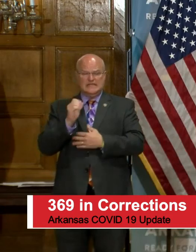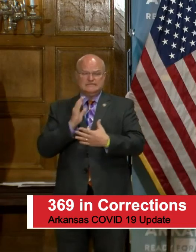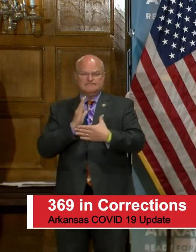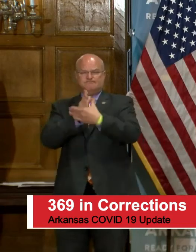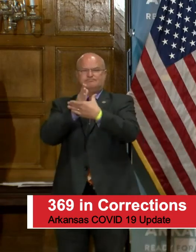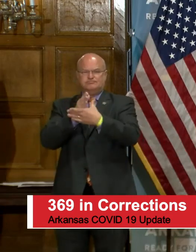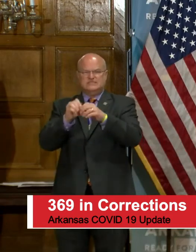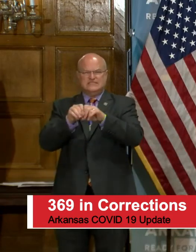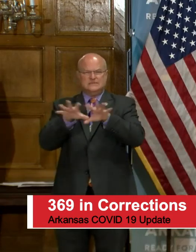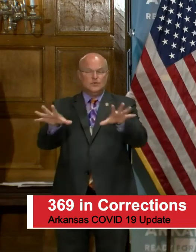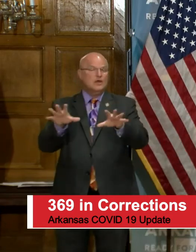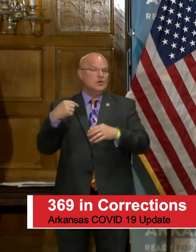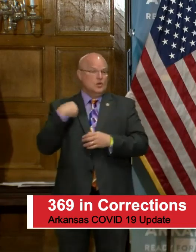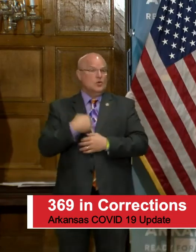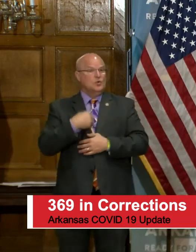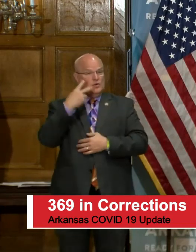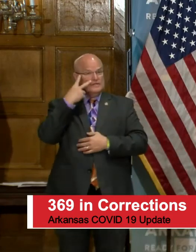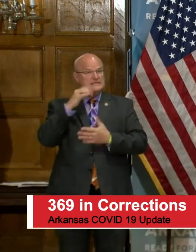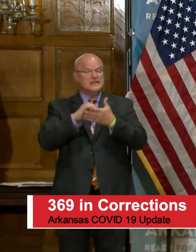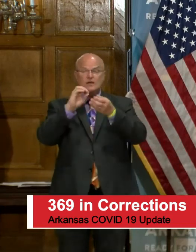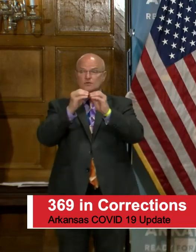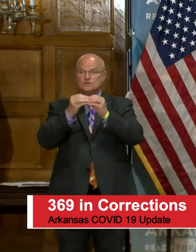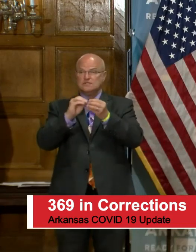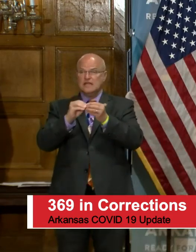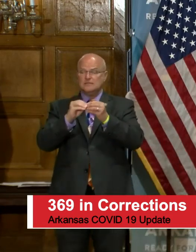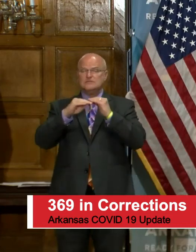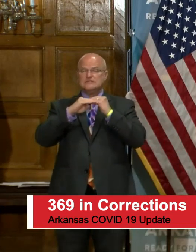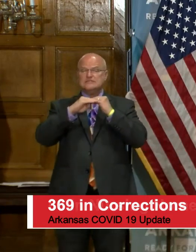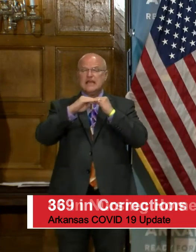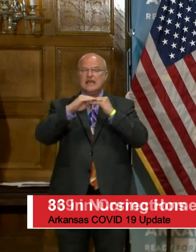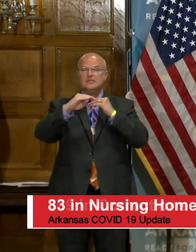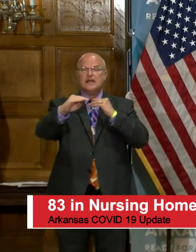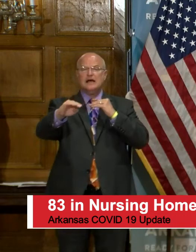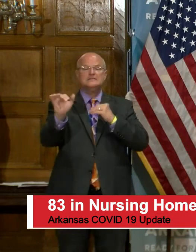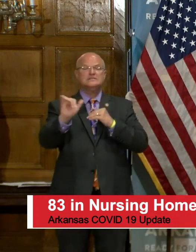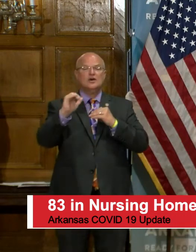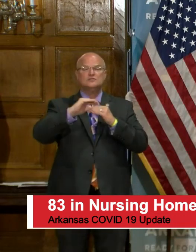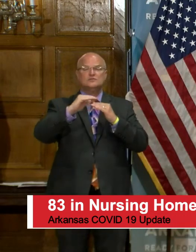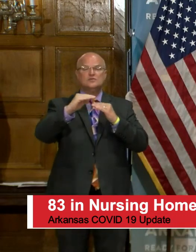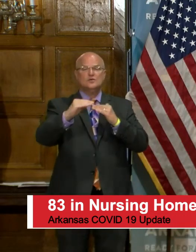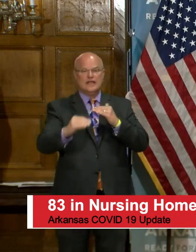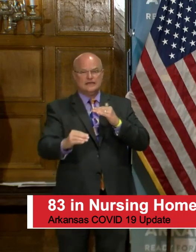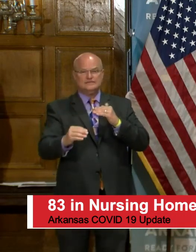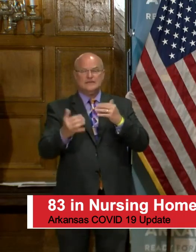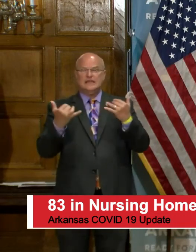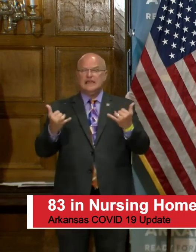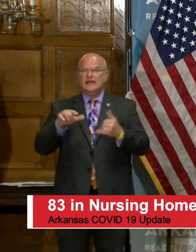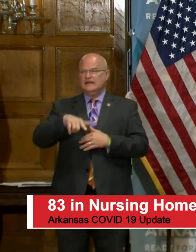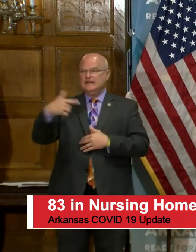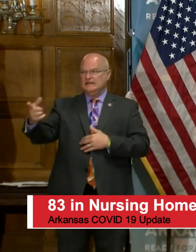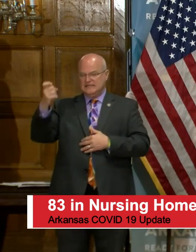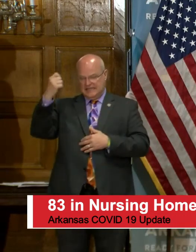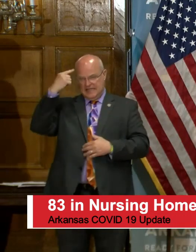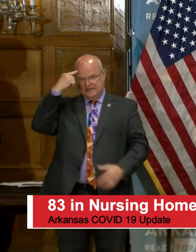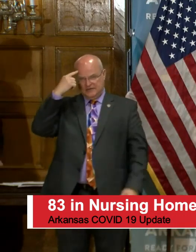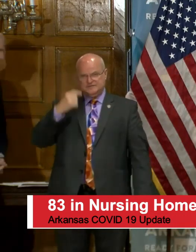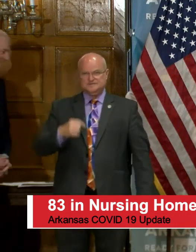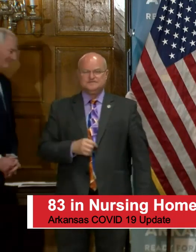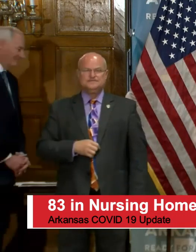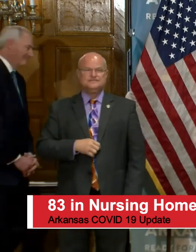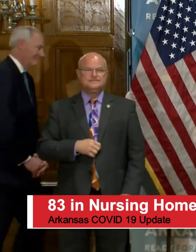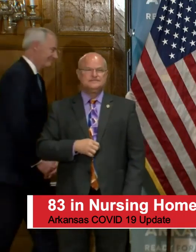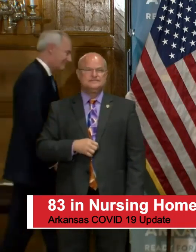of COVID-19, we'll see those numbers stabilize and also go down. With that, I'll go ahead and turn it back over to the